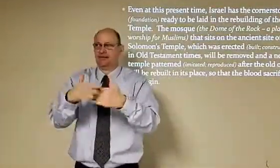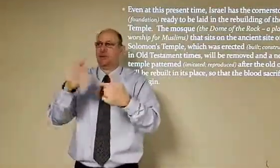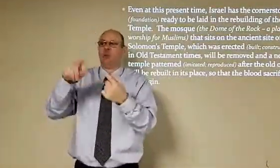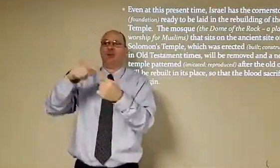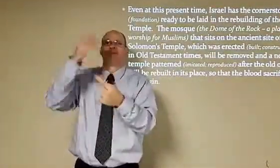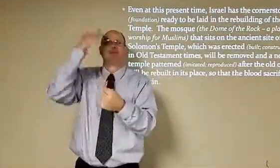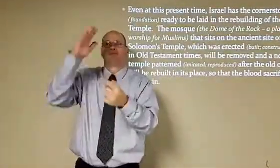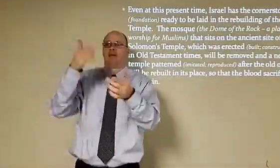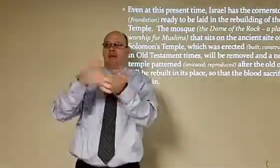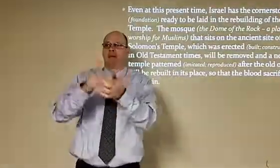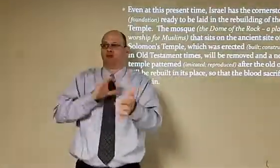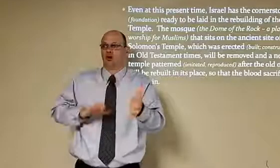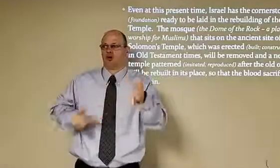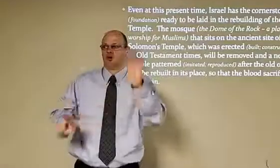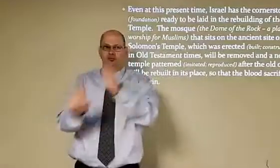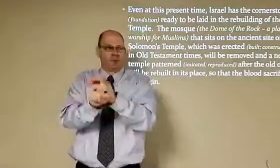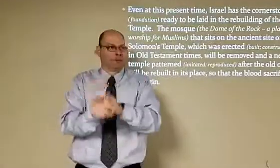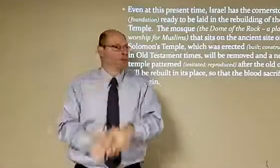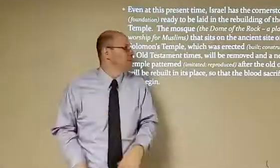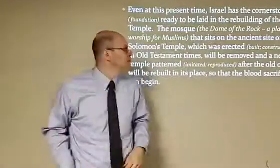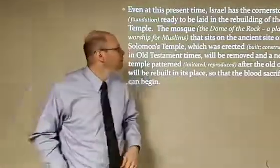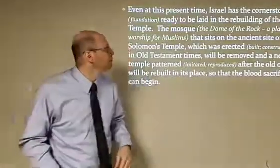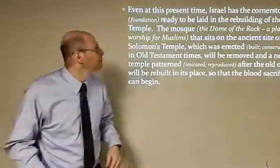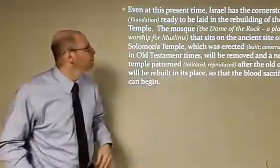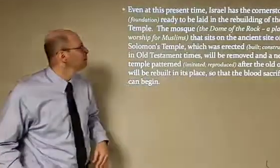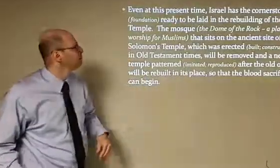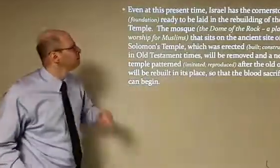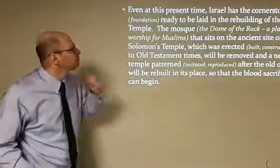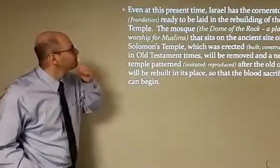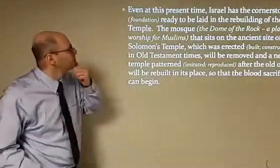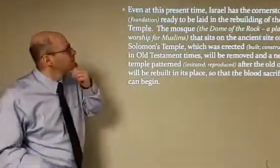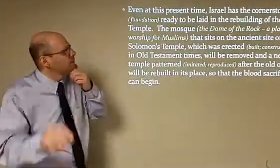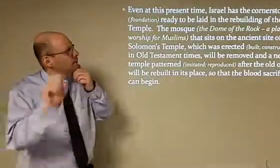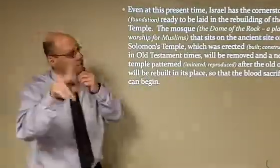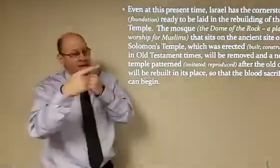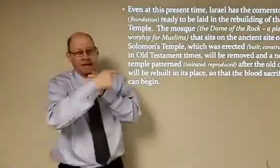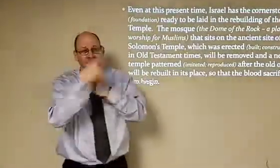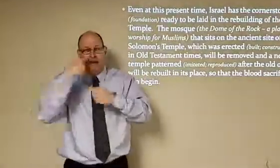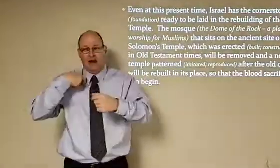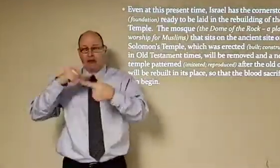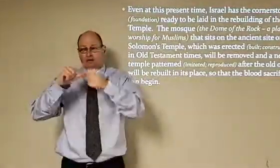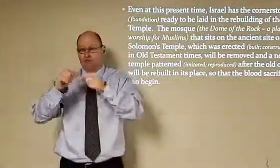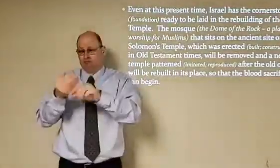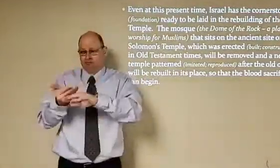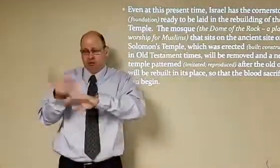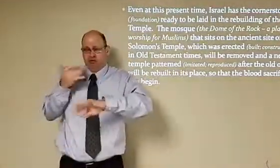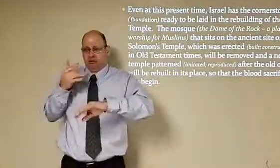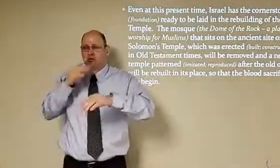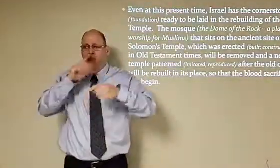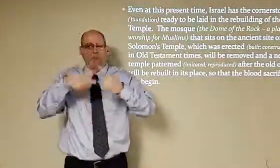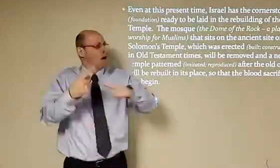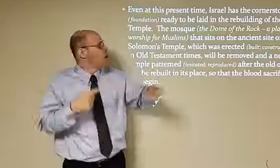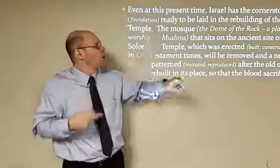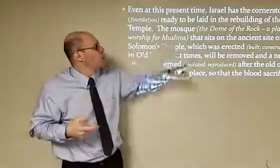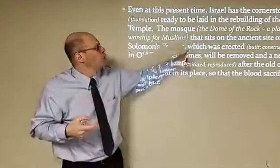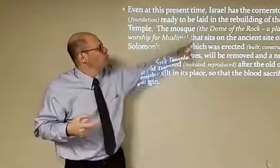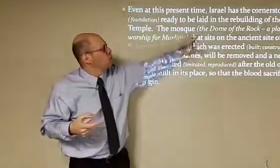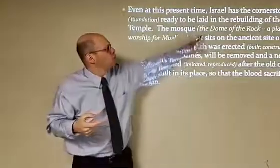So the temple is going to be built. They have everything lined up and ready and available to use. Now they're just waiting for the temple to be built.